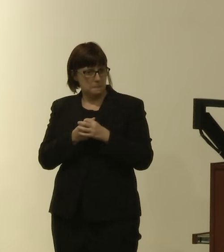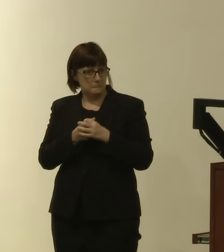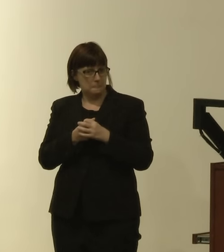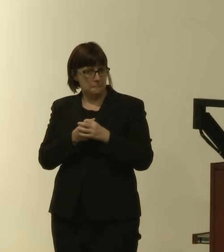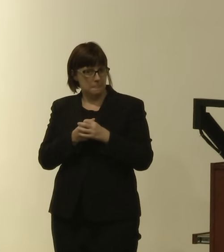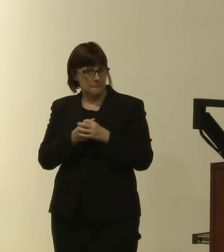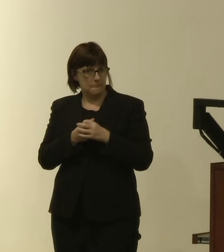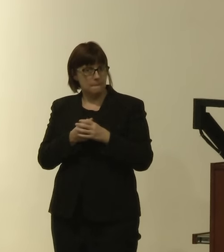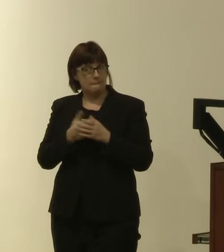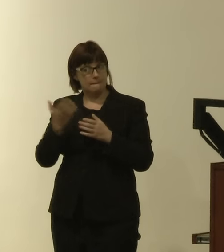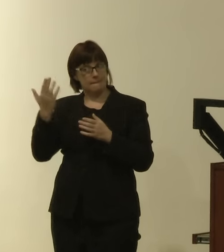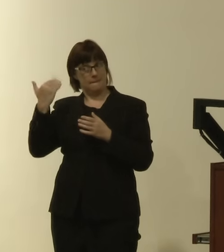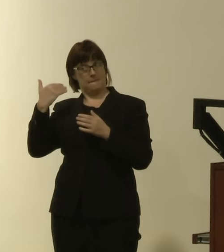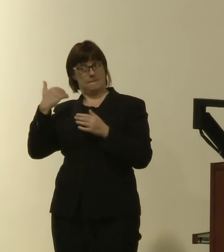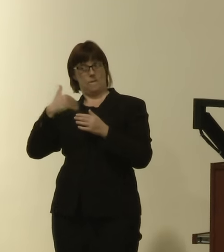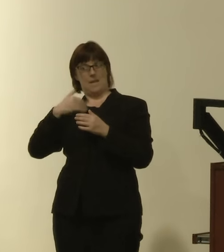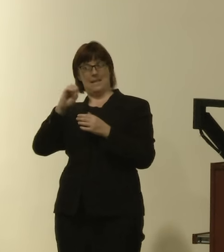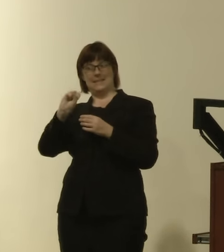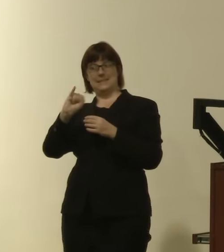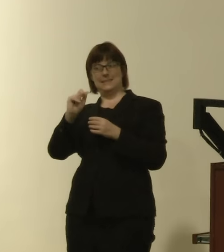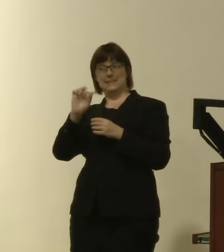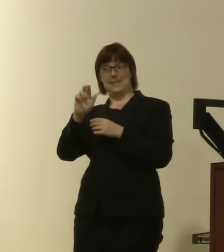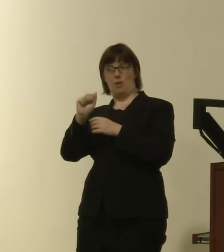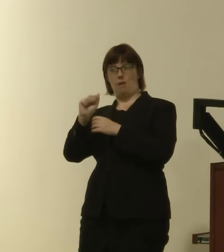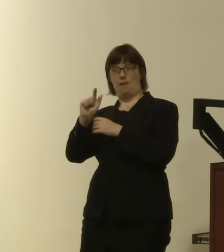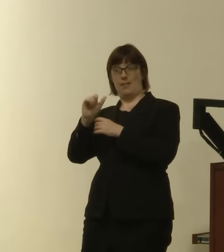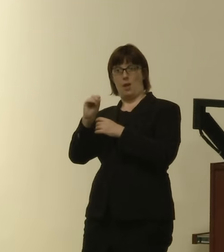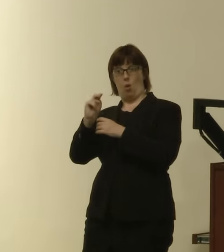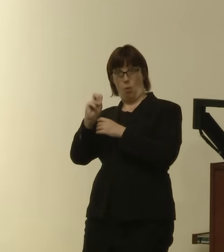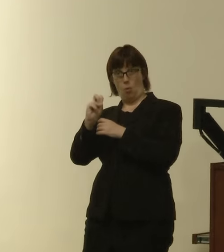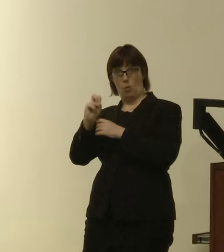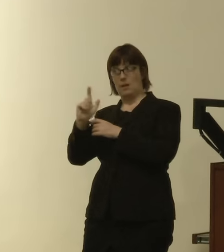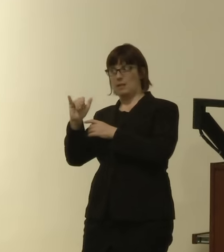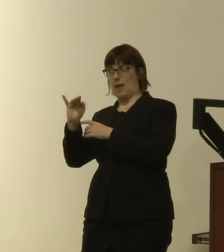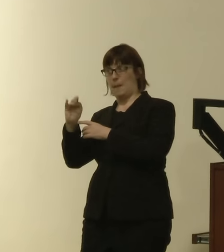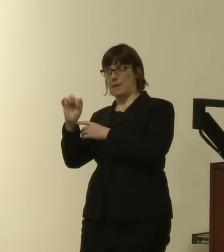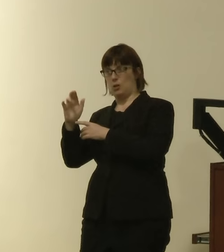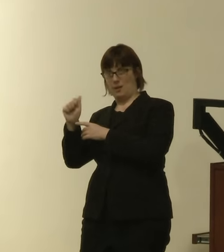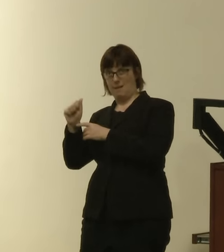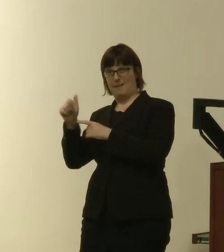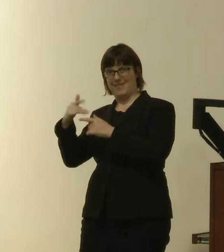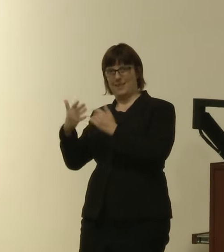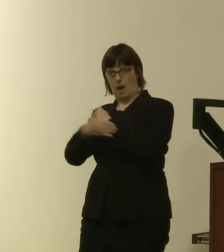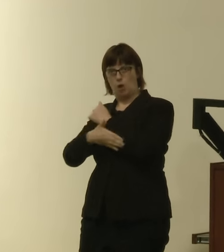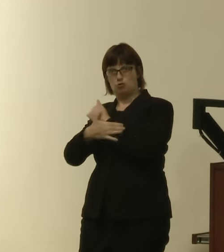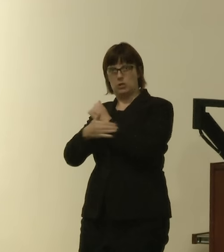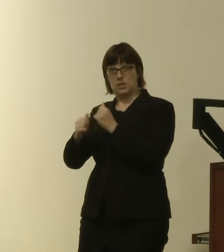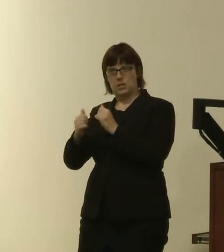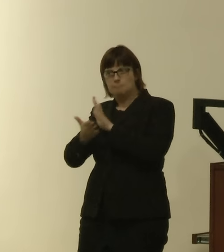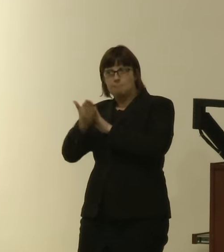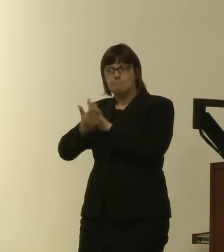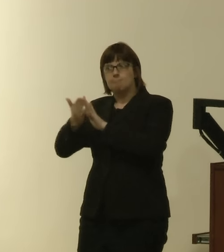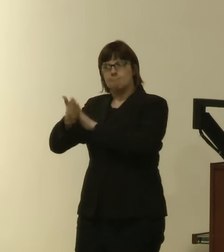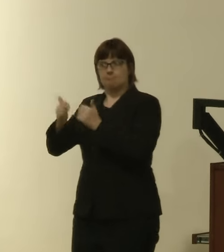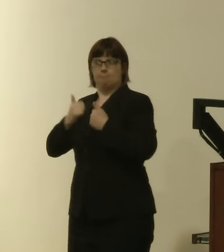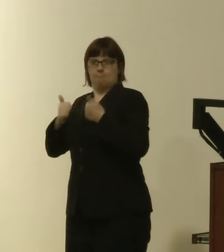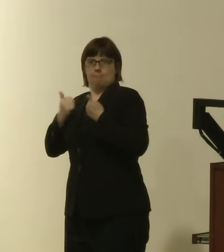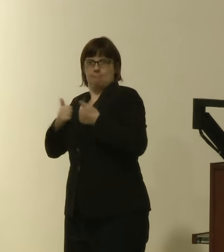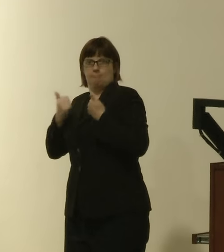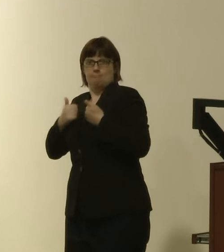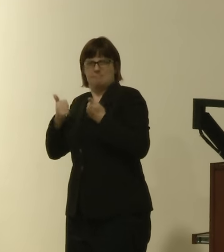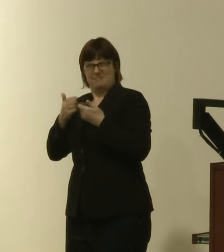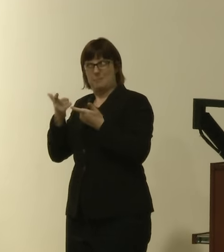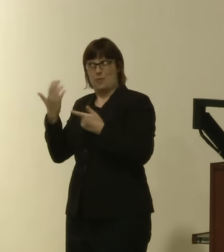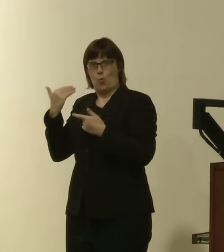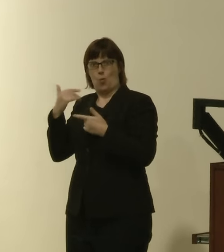Sierra Leone and Liberia. They were never strong, perhaps medically, but it wasn't the wasteland that was there since the